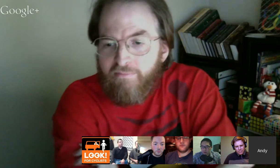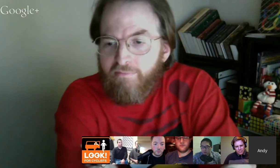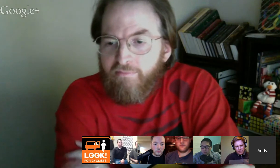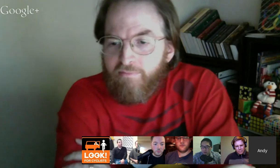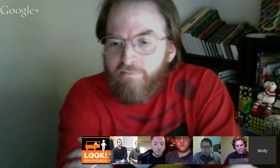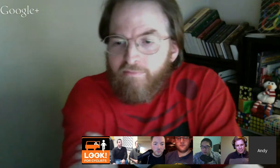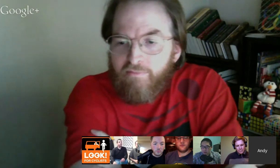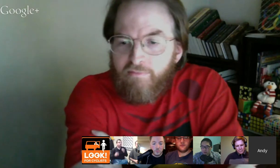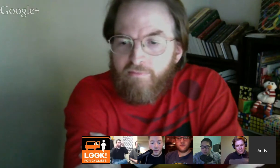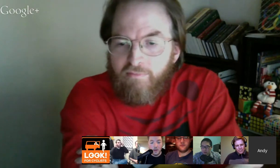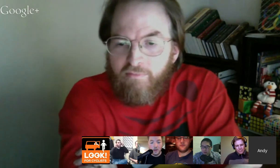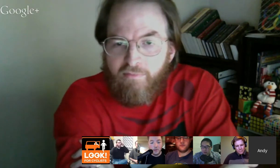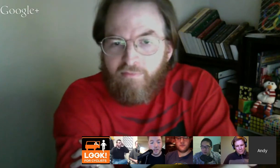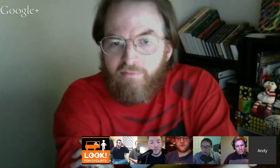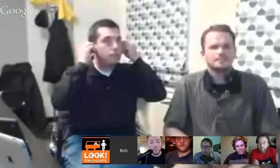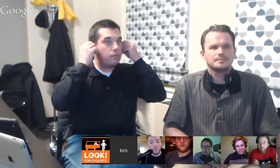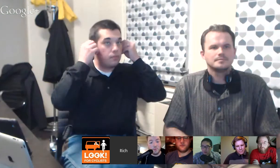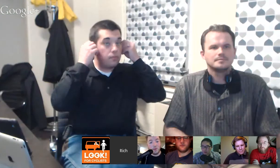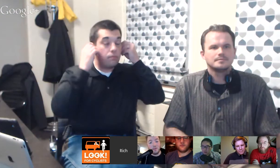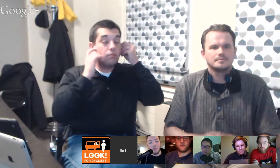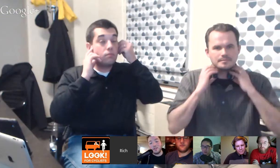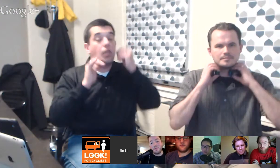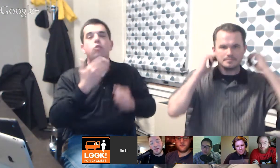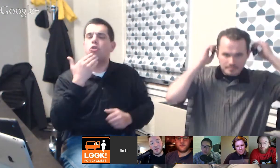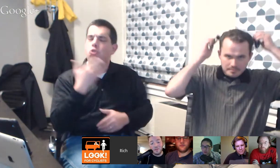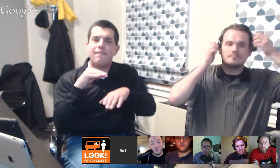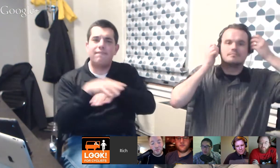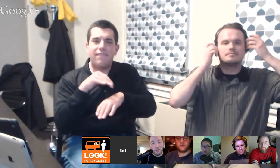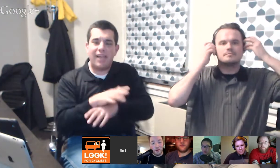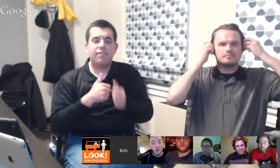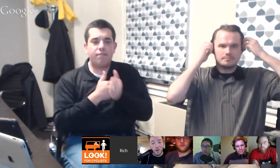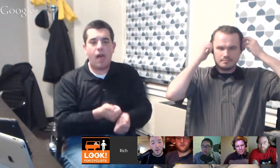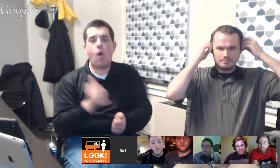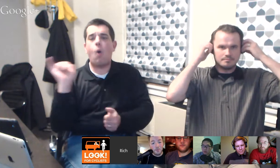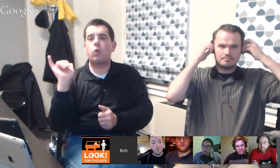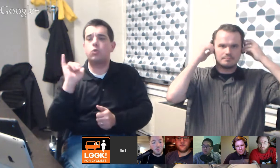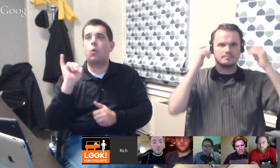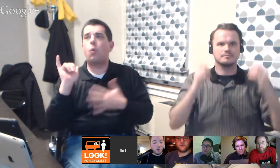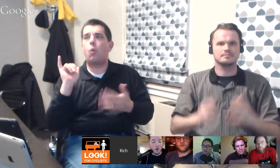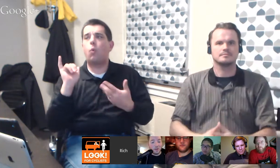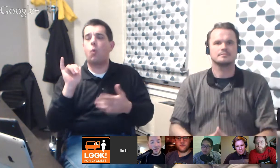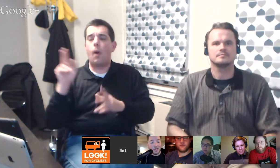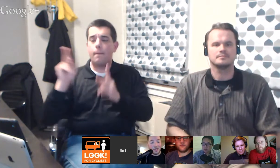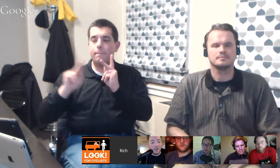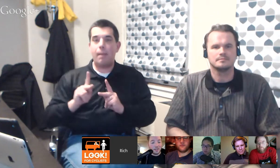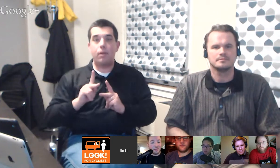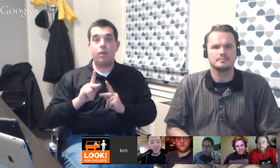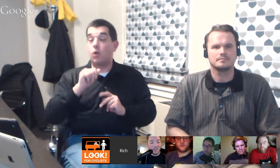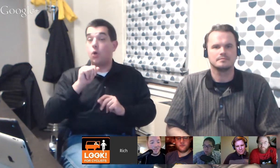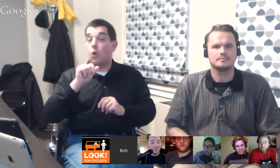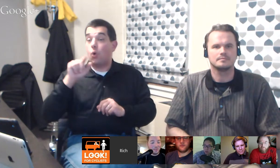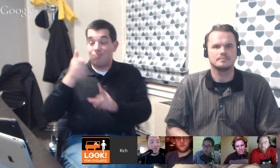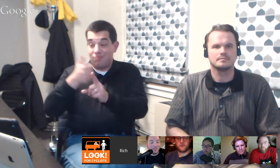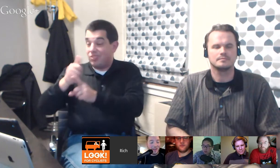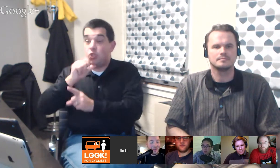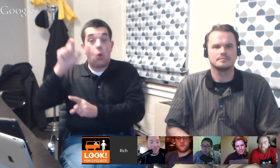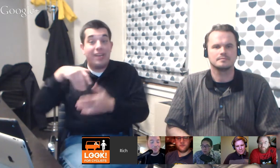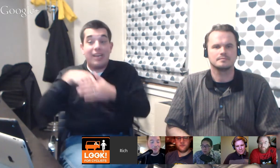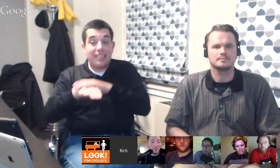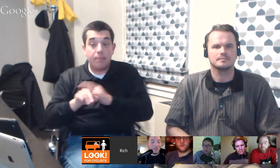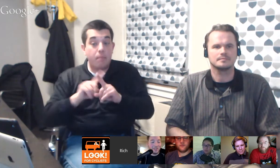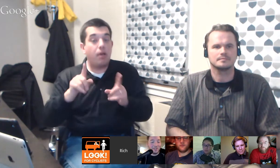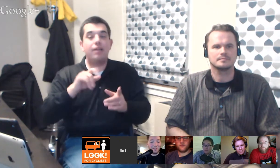really the important part. That's some good advice to follow even for people who aren't needing accessibility things, but to just,